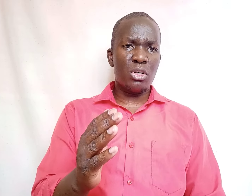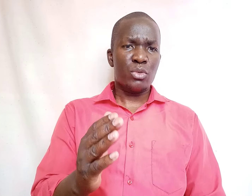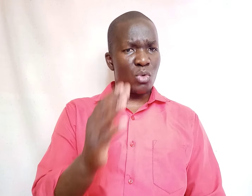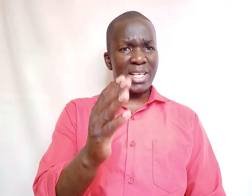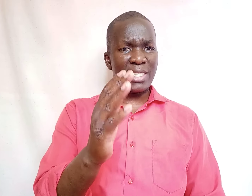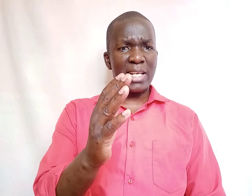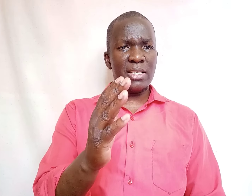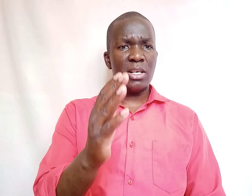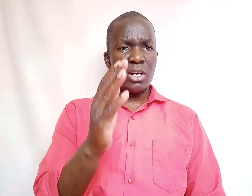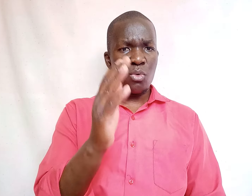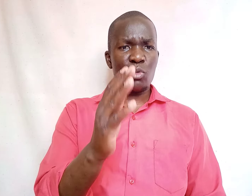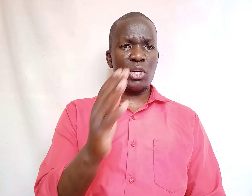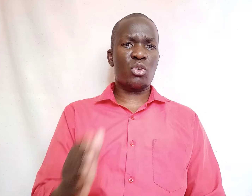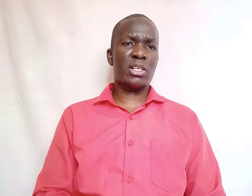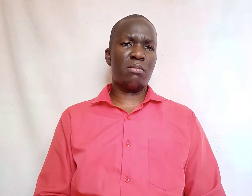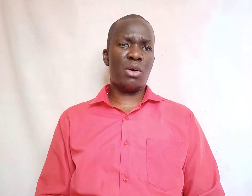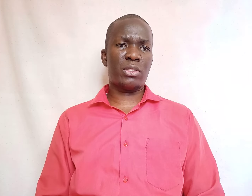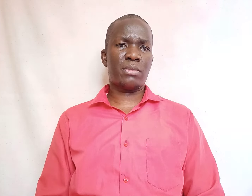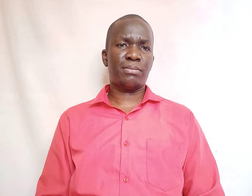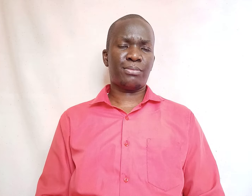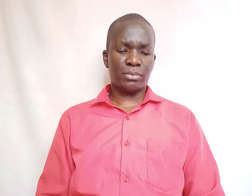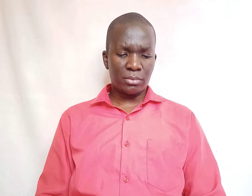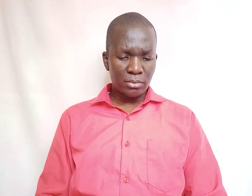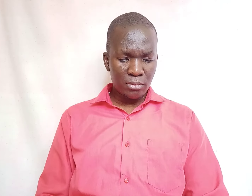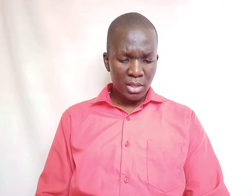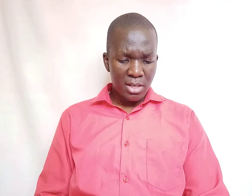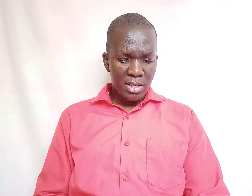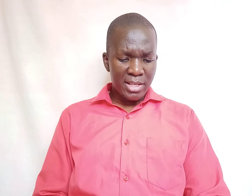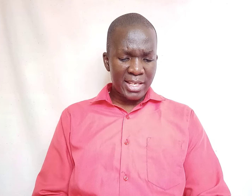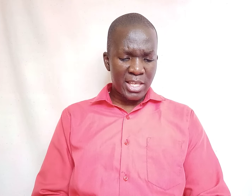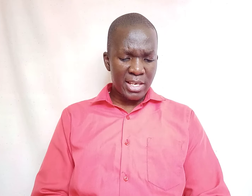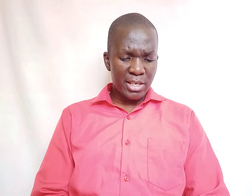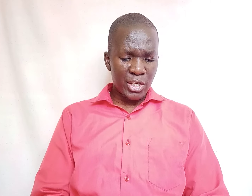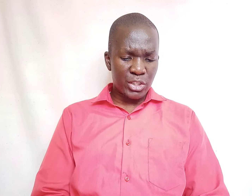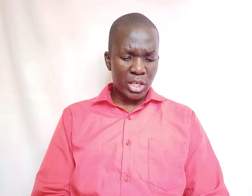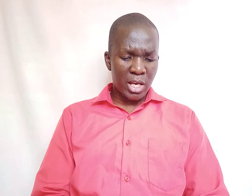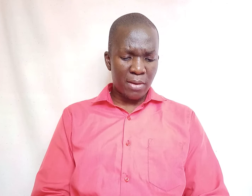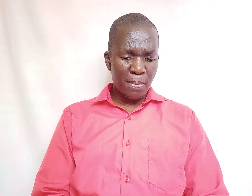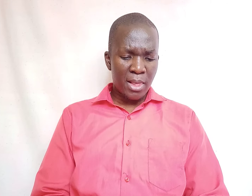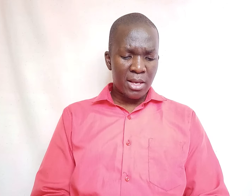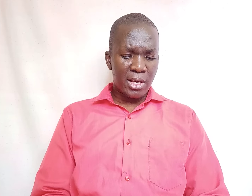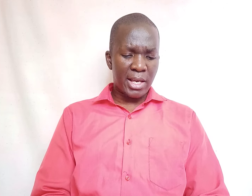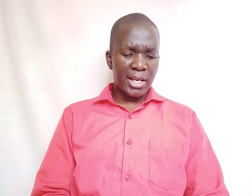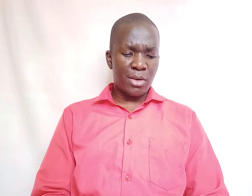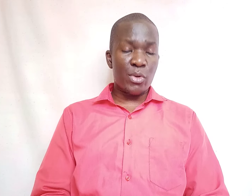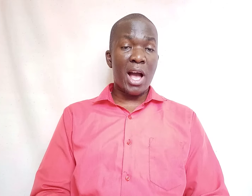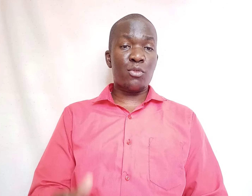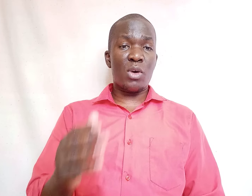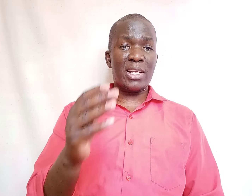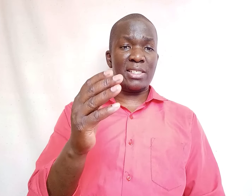to understand what we are talking about. The next thing is we have to